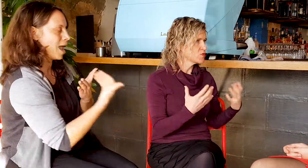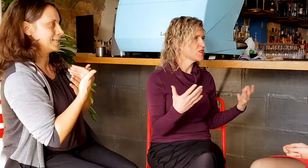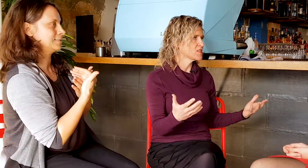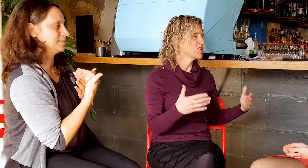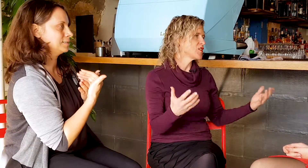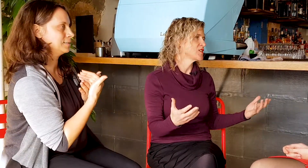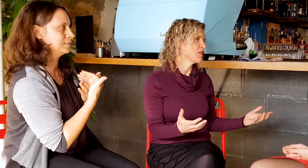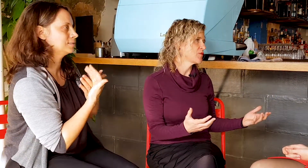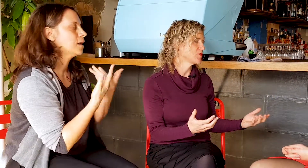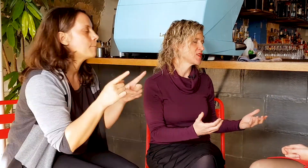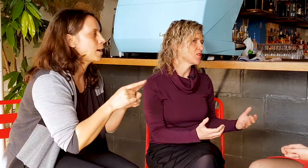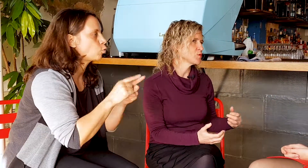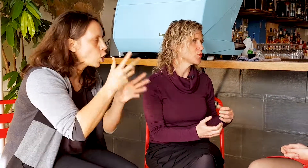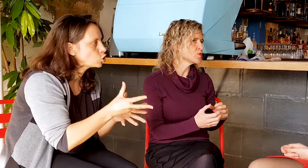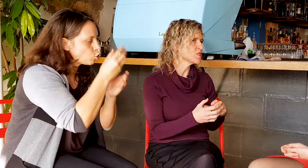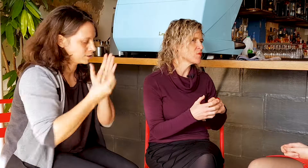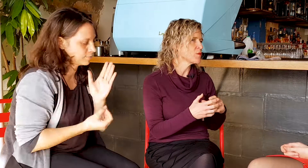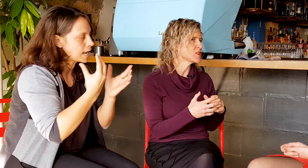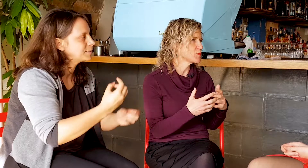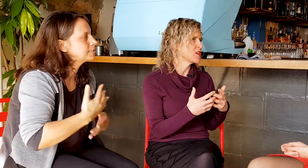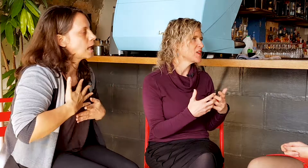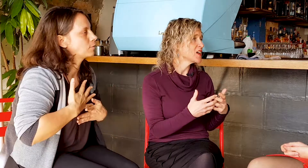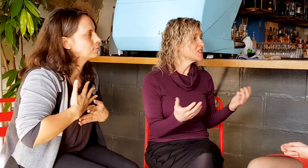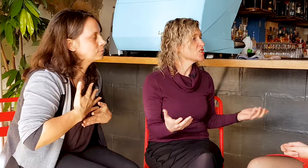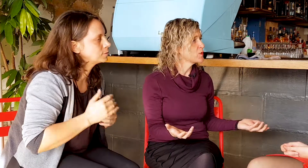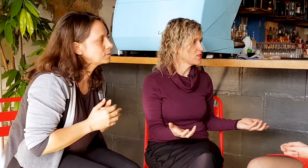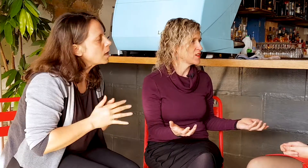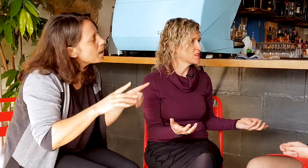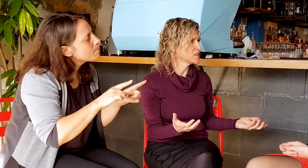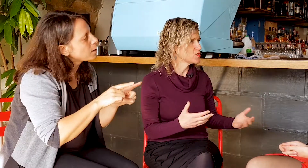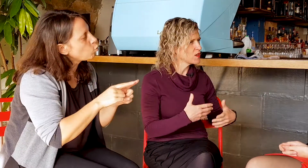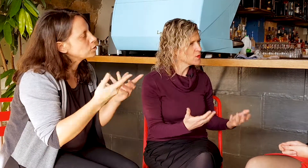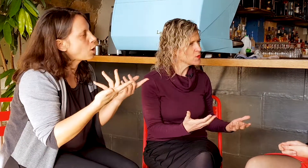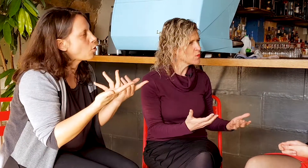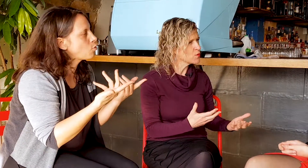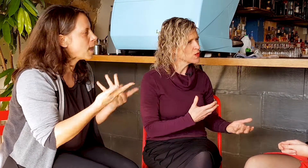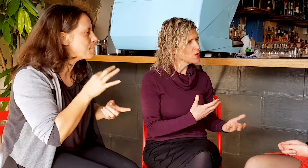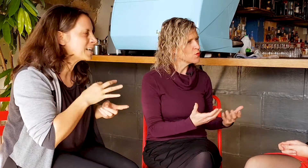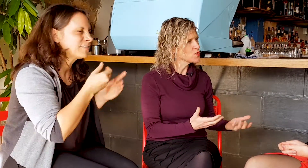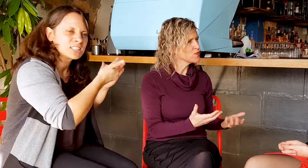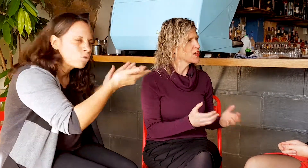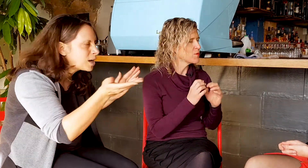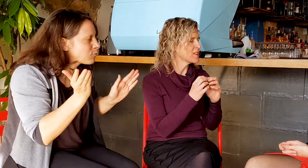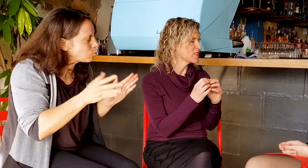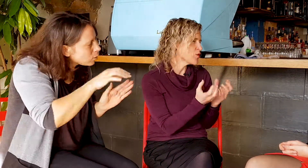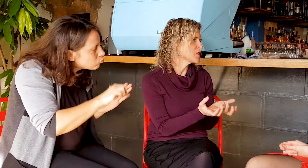things and learn and develop for themselves, but also there must be additional benefits to everybody. What do you think? I mean, and that's obviously part of